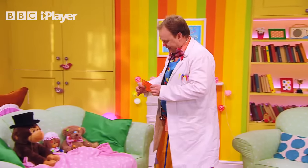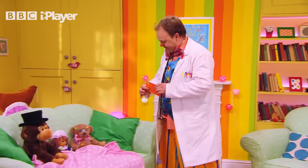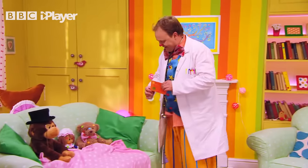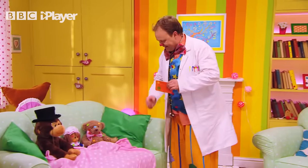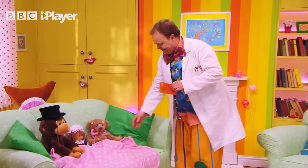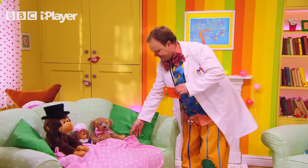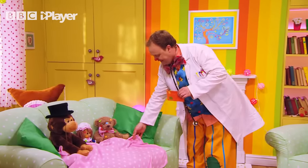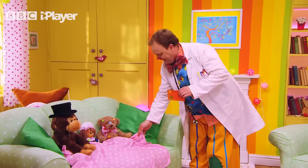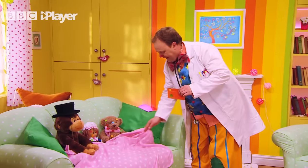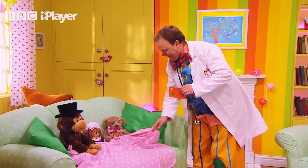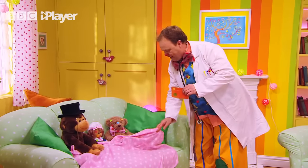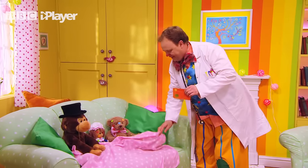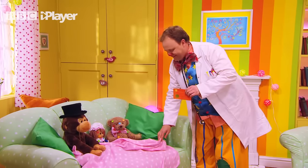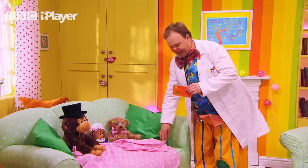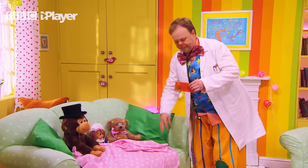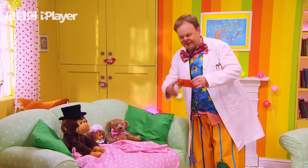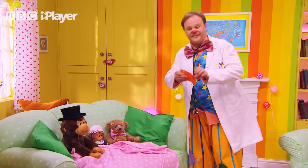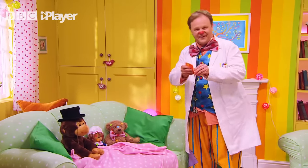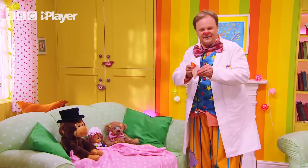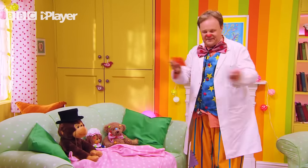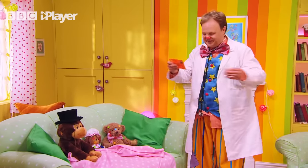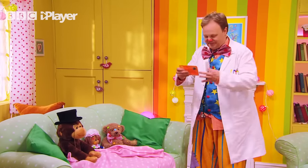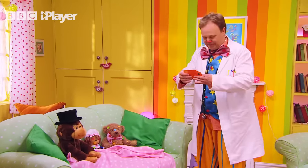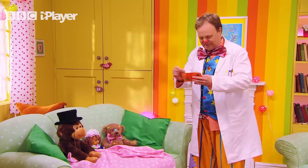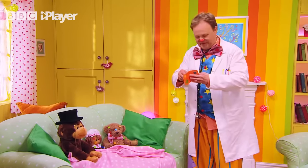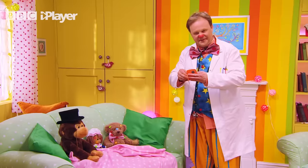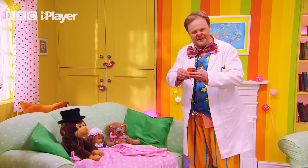Tumble Ted, allow me to help. Right, just gonna put it on here.